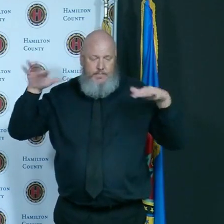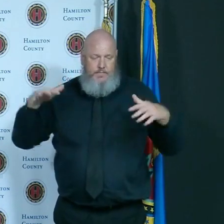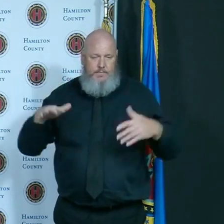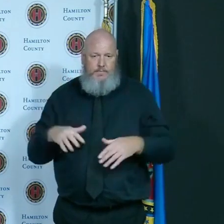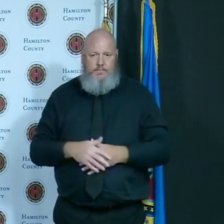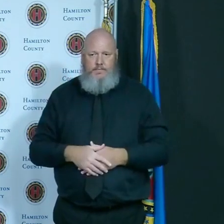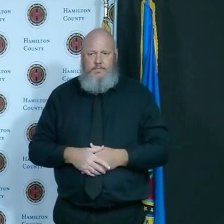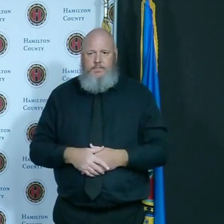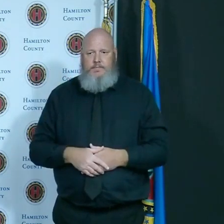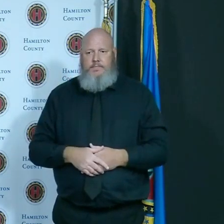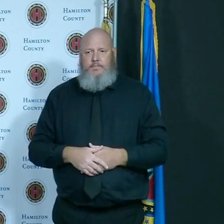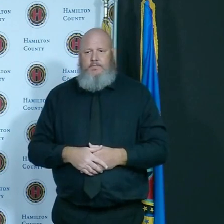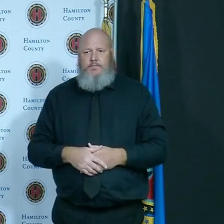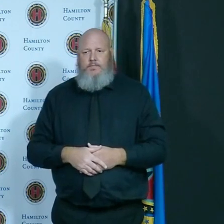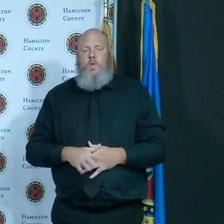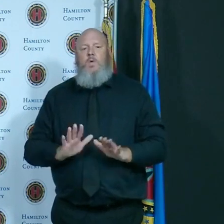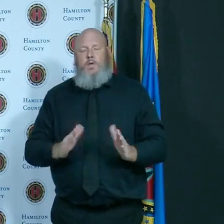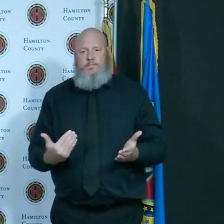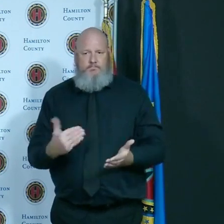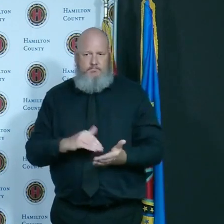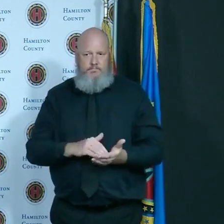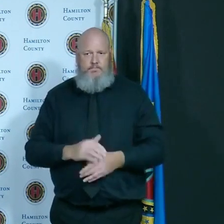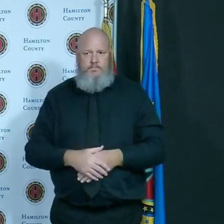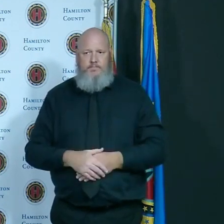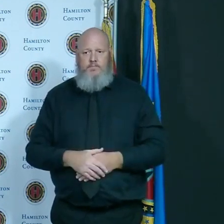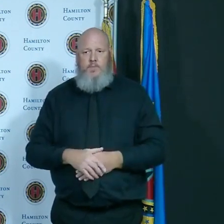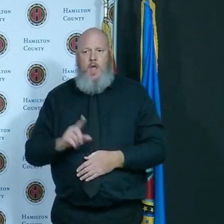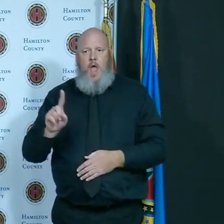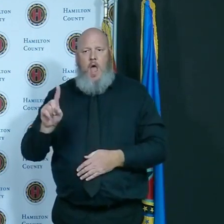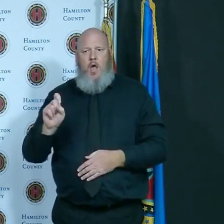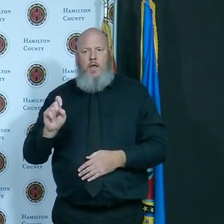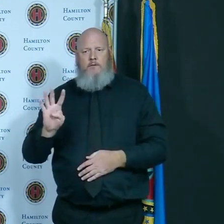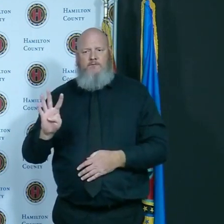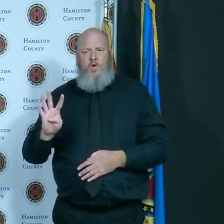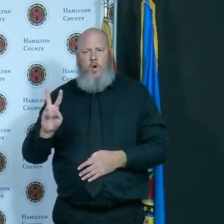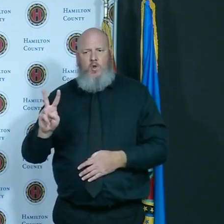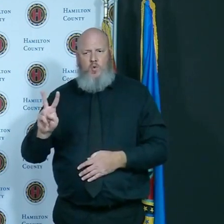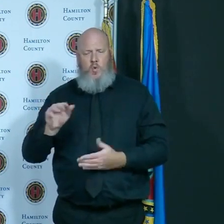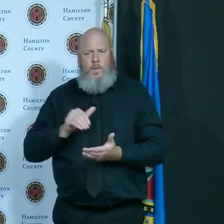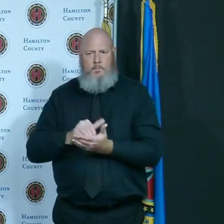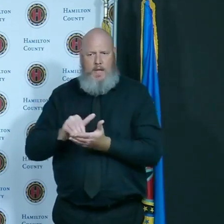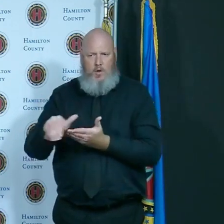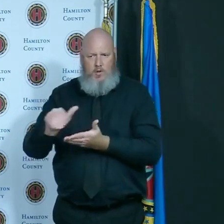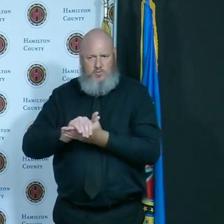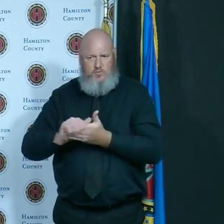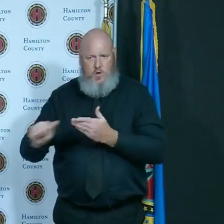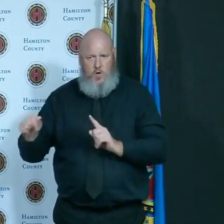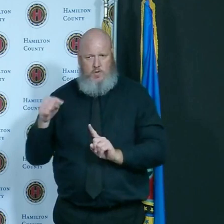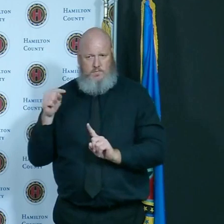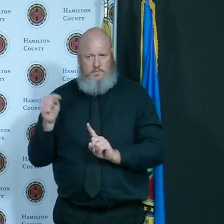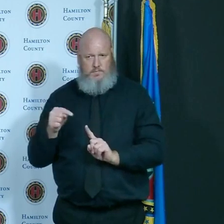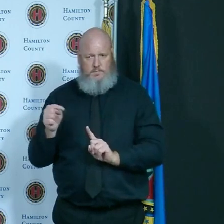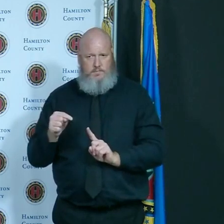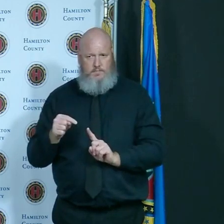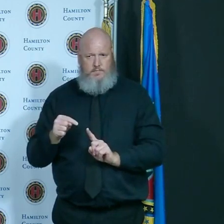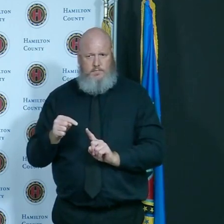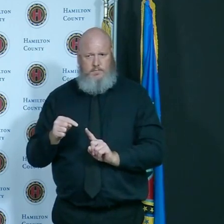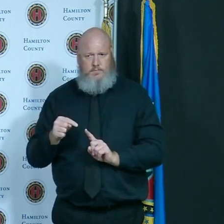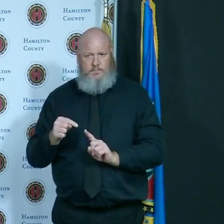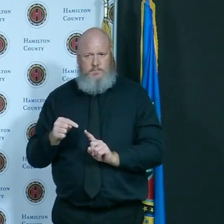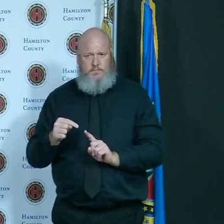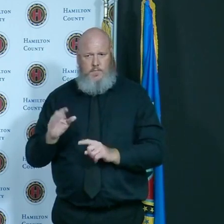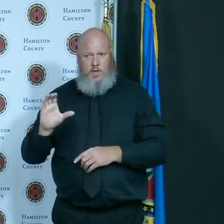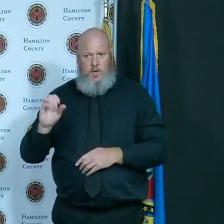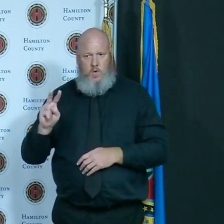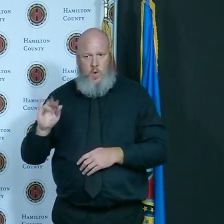There was $142 million worth of COVID-only spending to be done from the federal money that you guys have